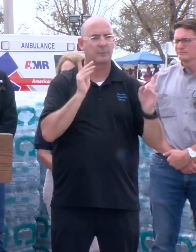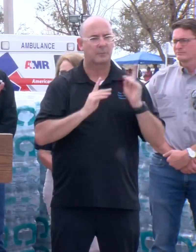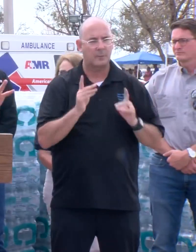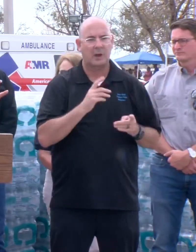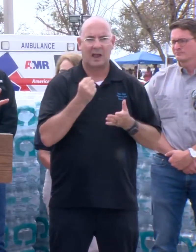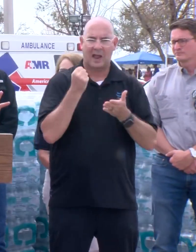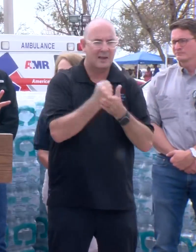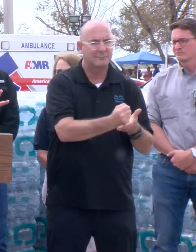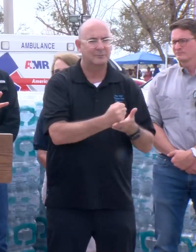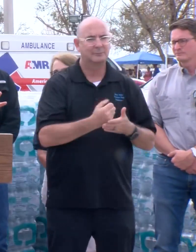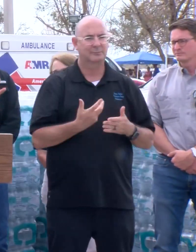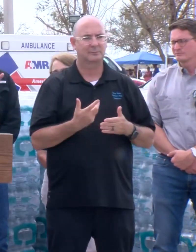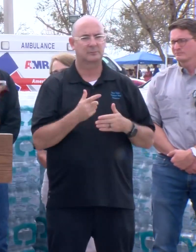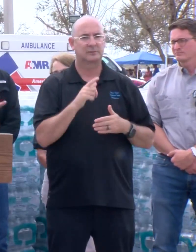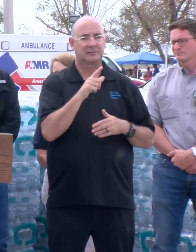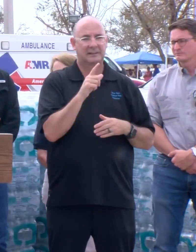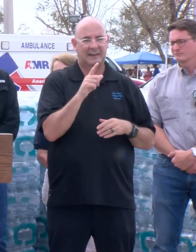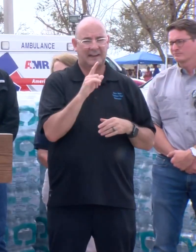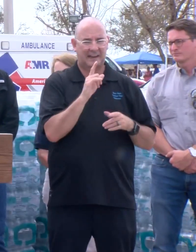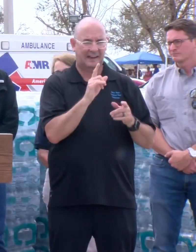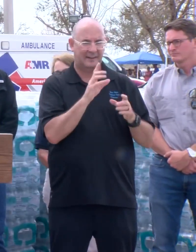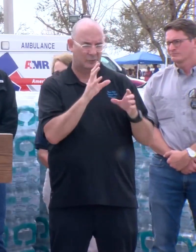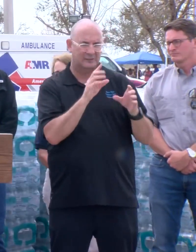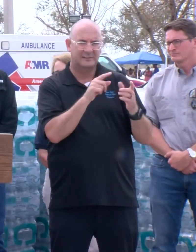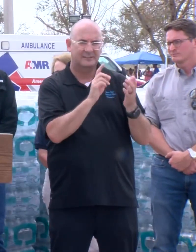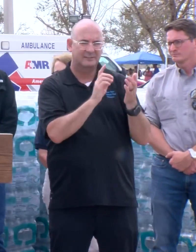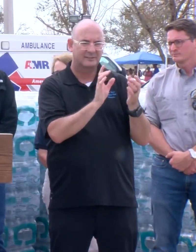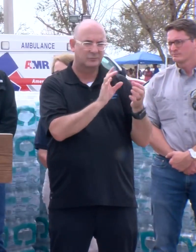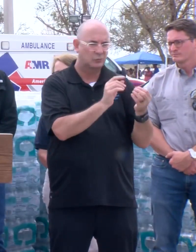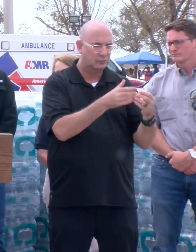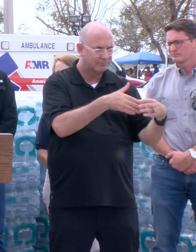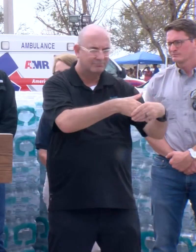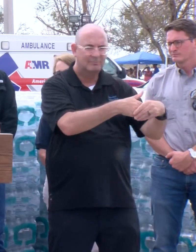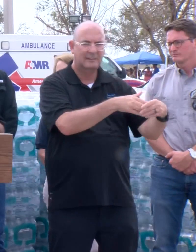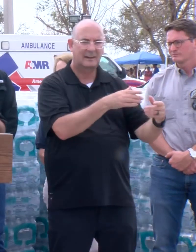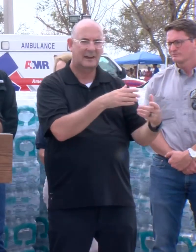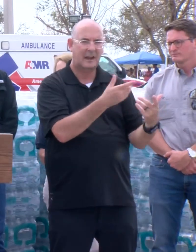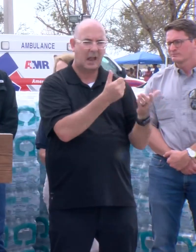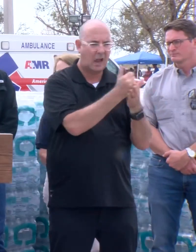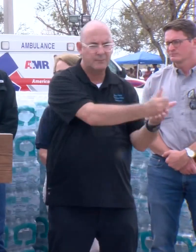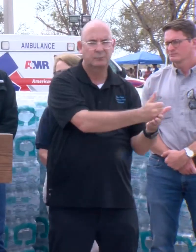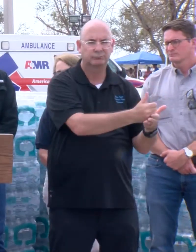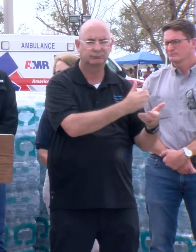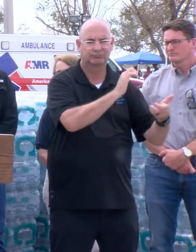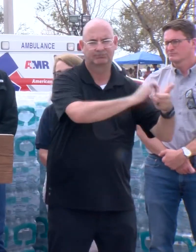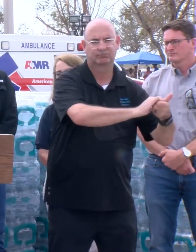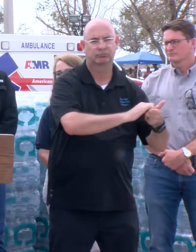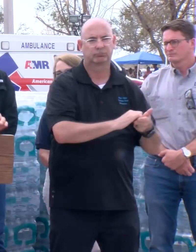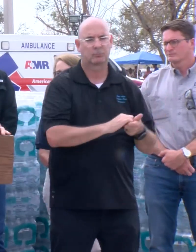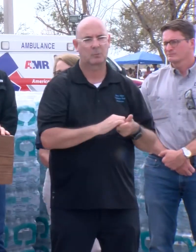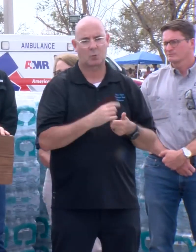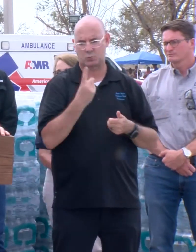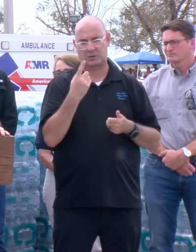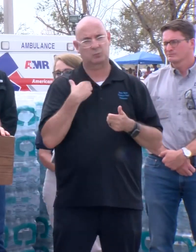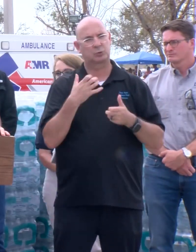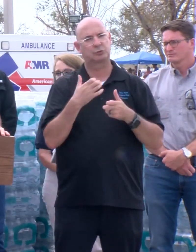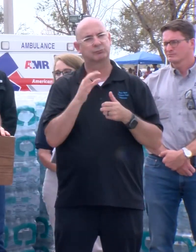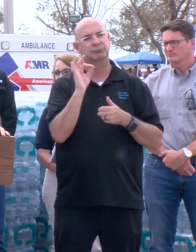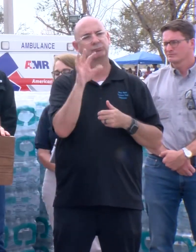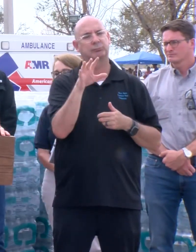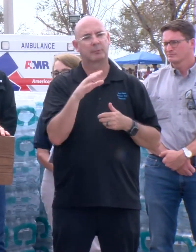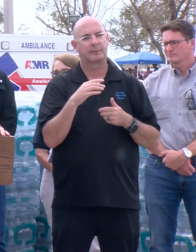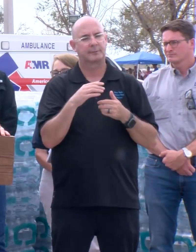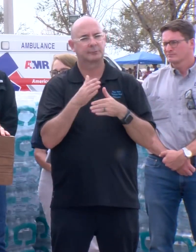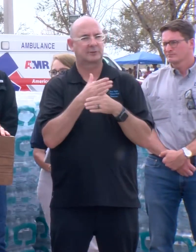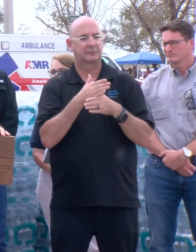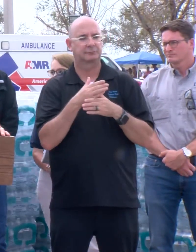are. They're leaning forward to hold your hand to help you get through this. One thing I want to share about with the governor and first lady. So, and this kind of tells you the testament